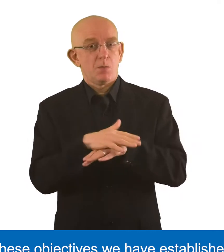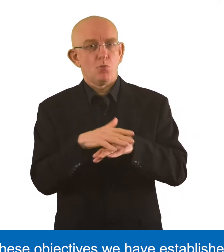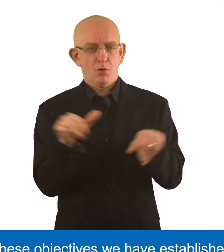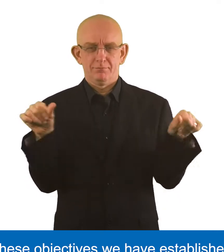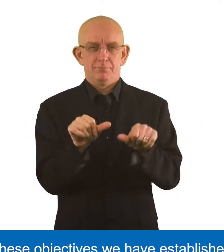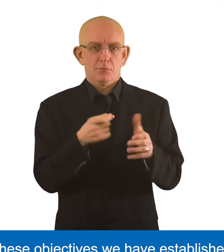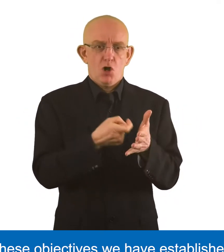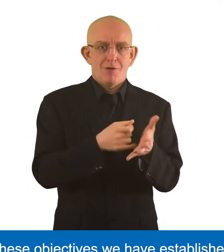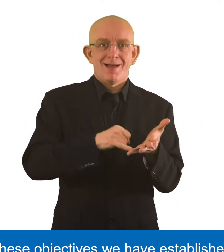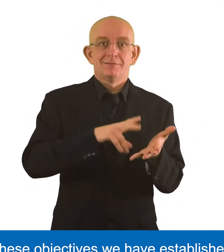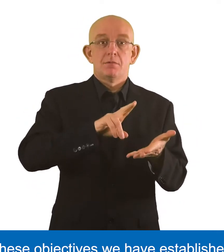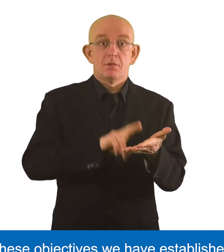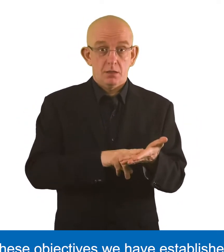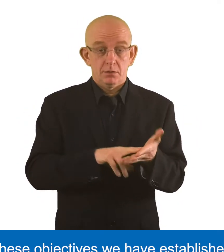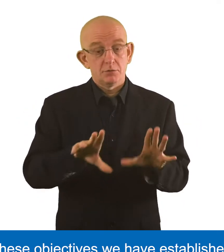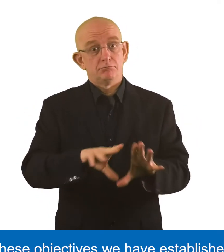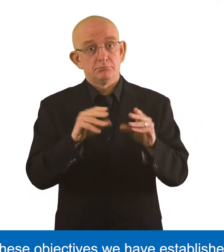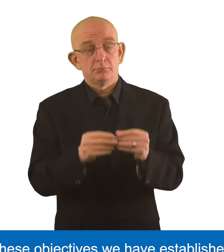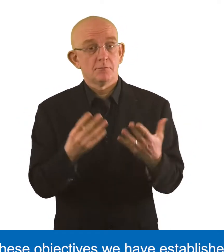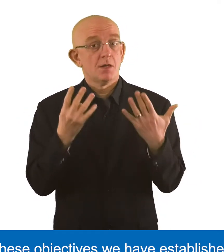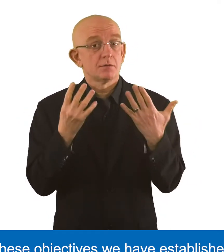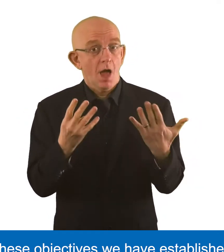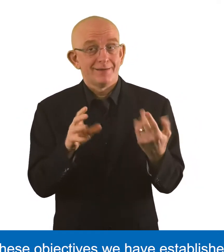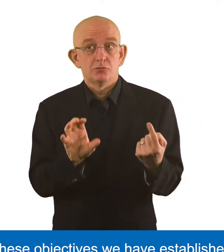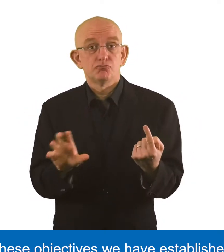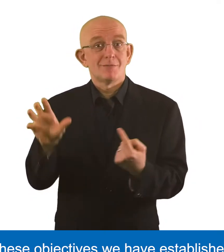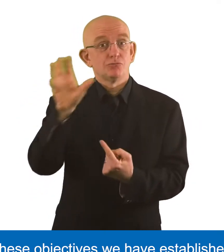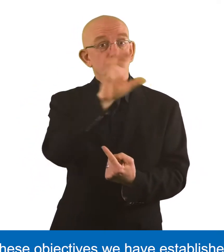(RSN), made up of 9 regional groups.